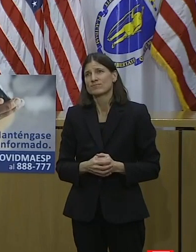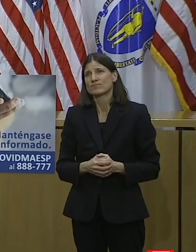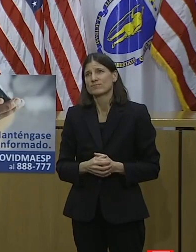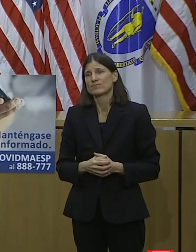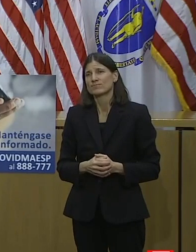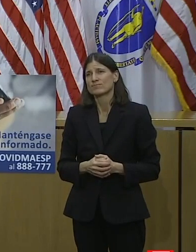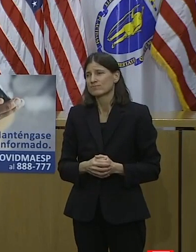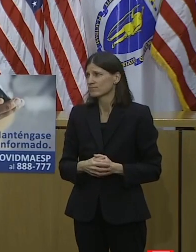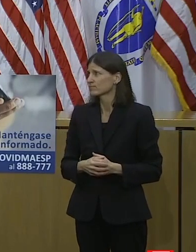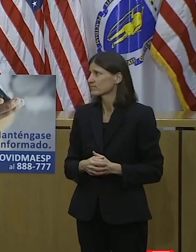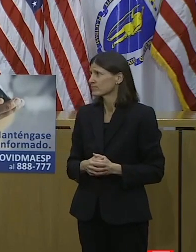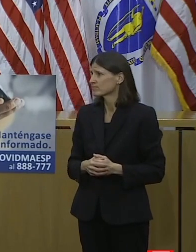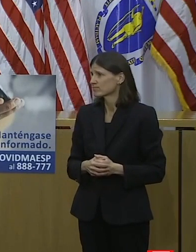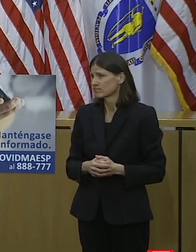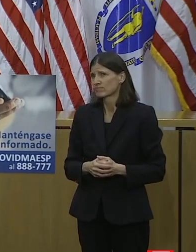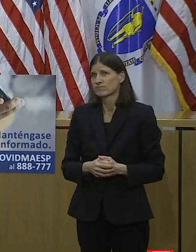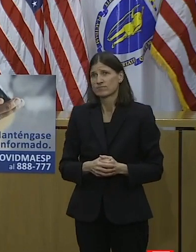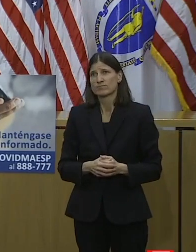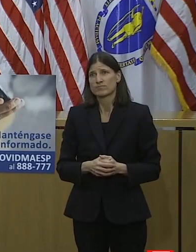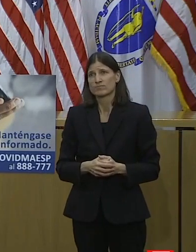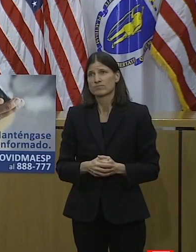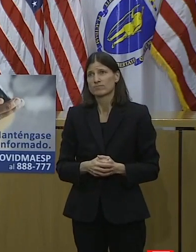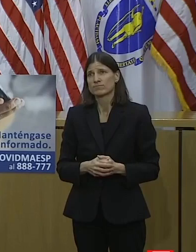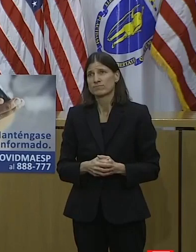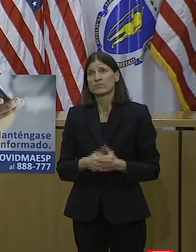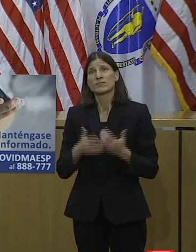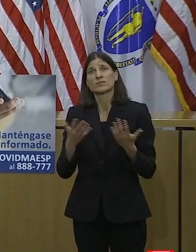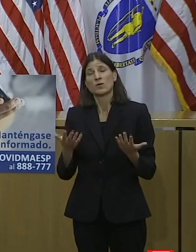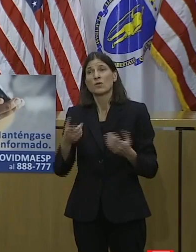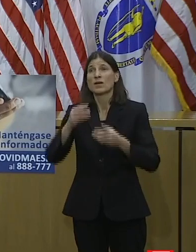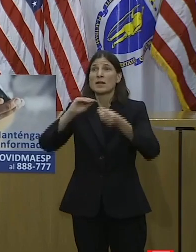the significance and the importance of